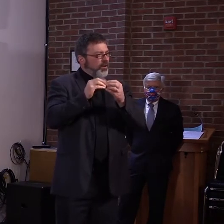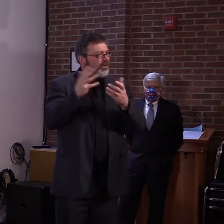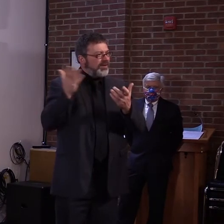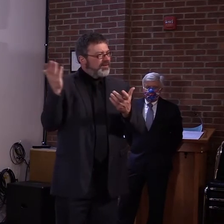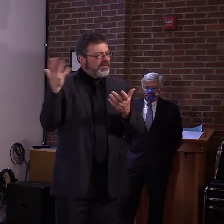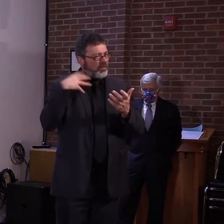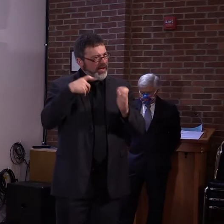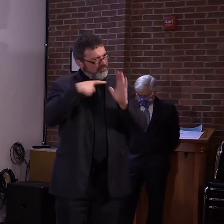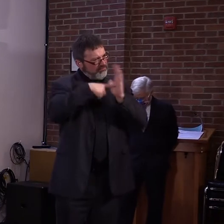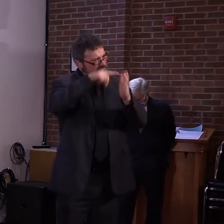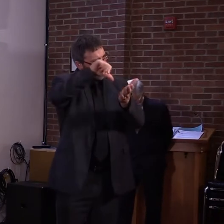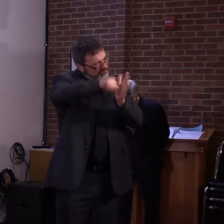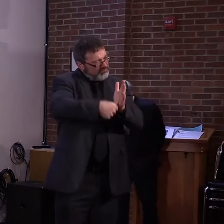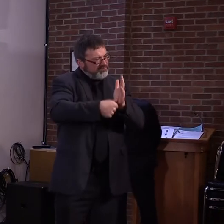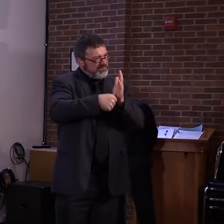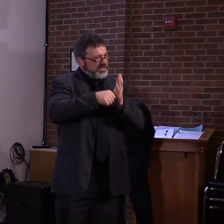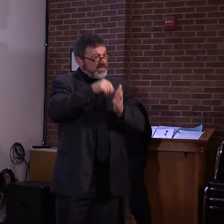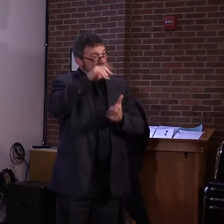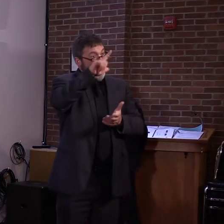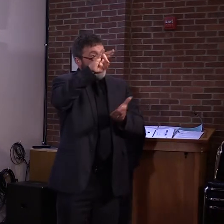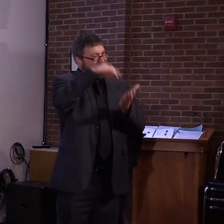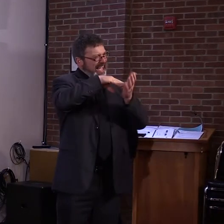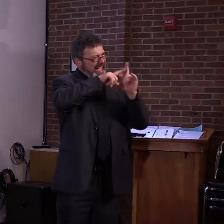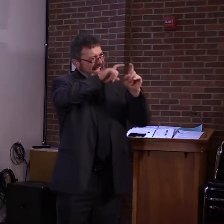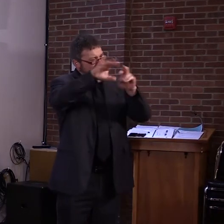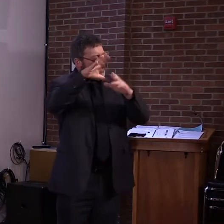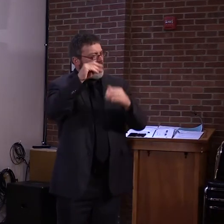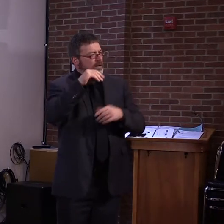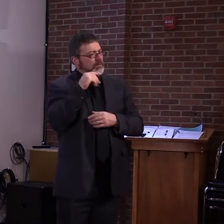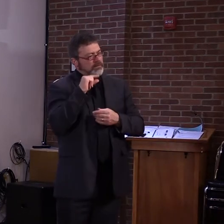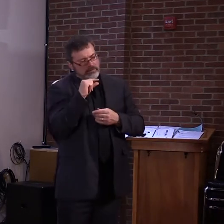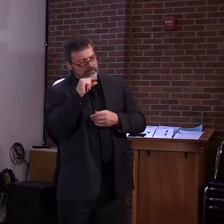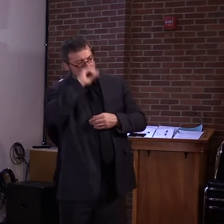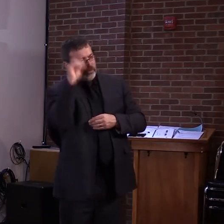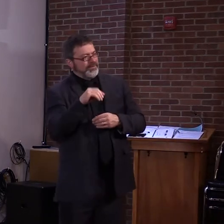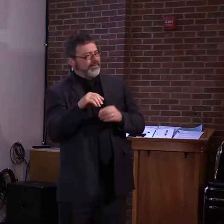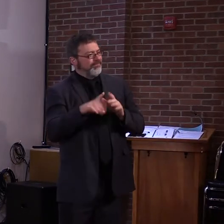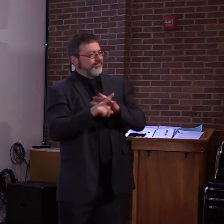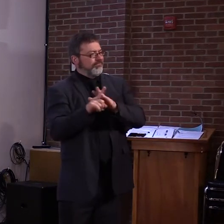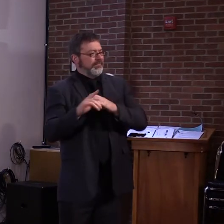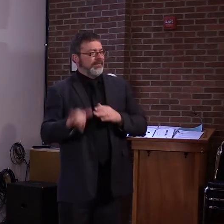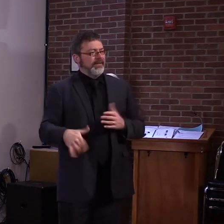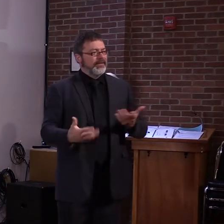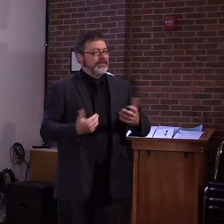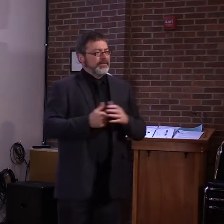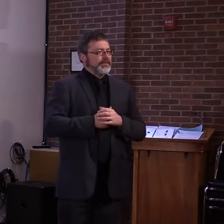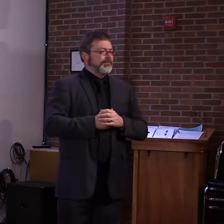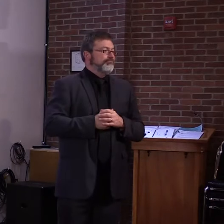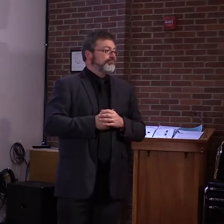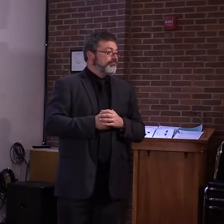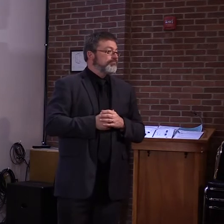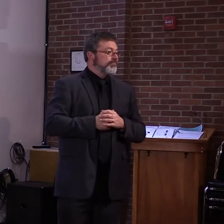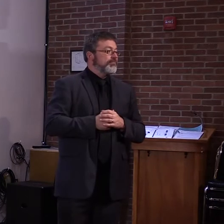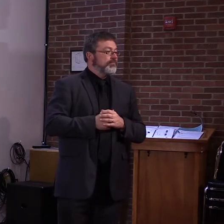Yes, I did see that. I guess, you know, there's just a lot of fear from students that they're thinking,